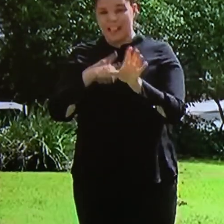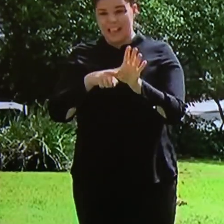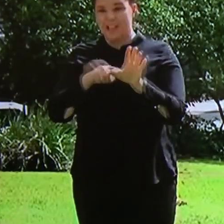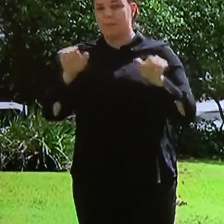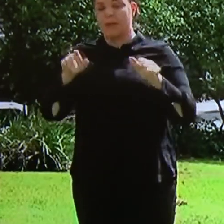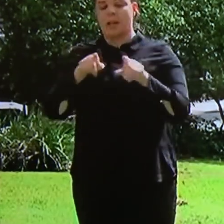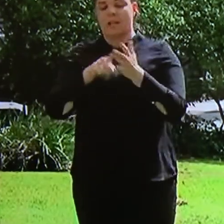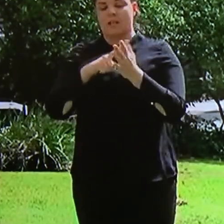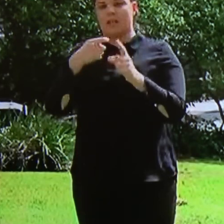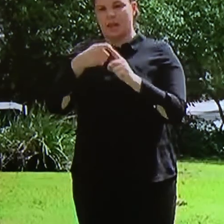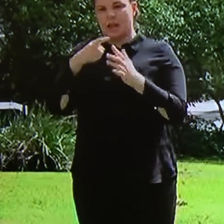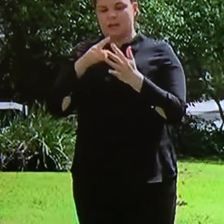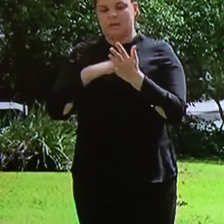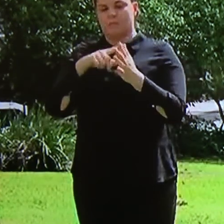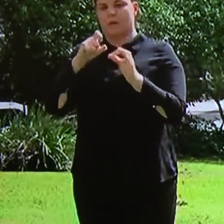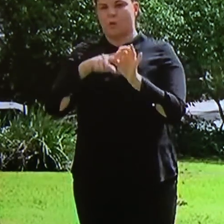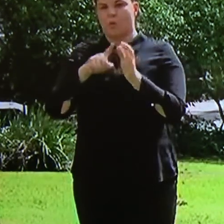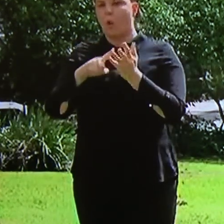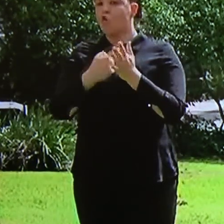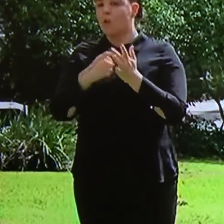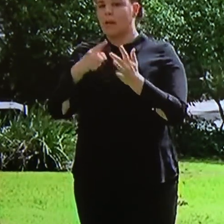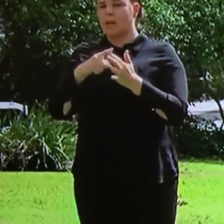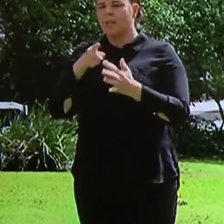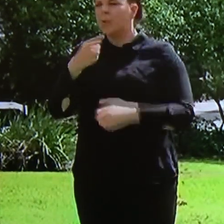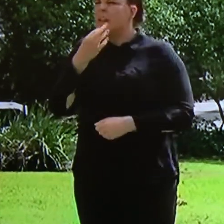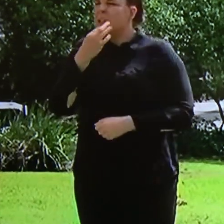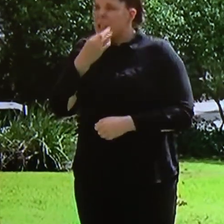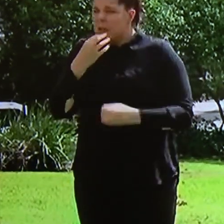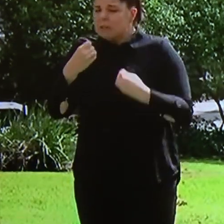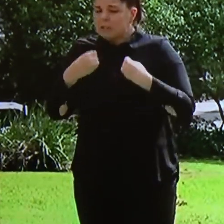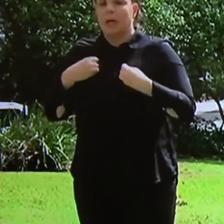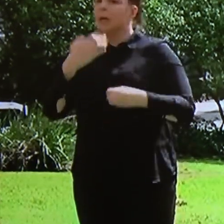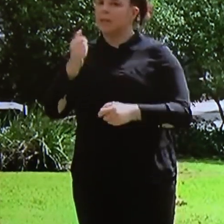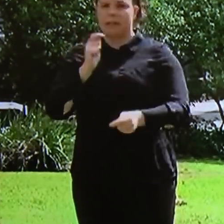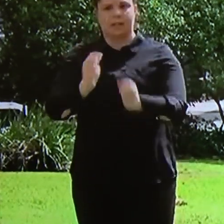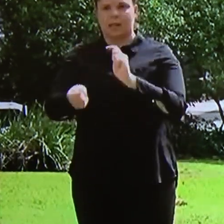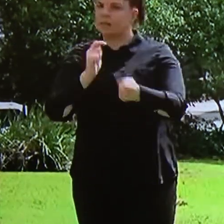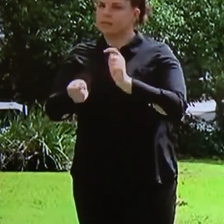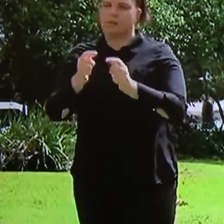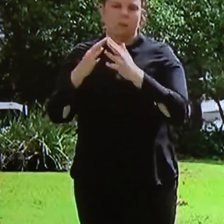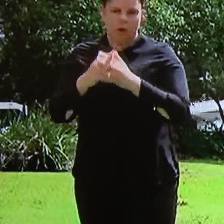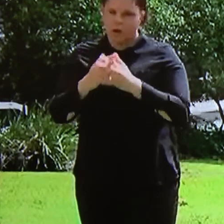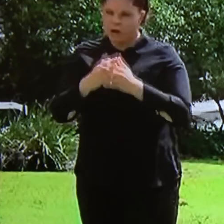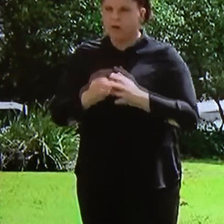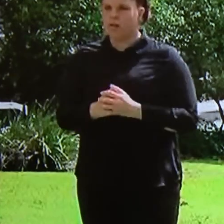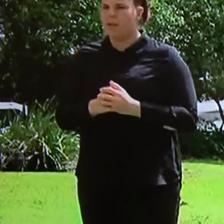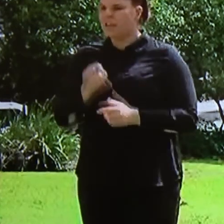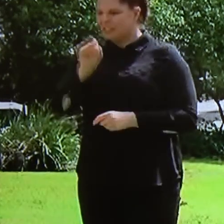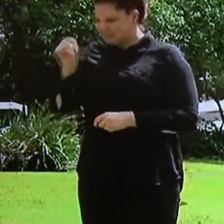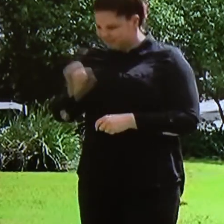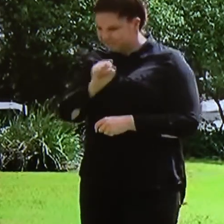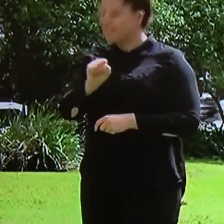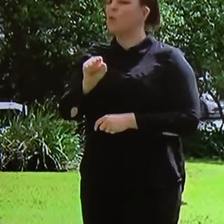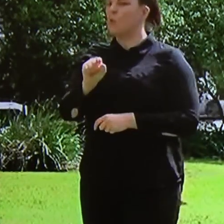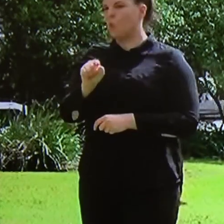Newcastle. So again, particularly emphasise on testing in those areas because we want to